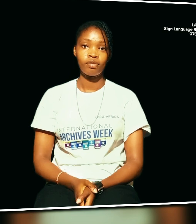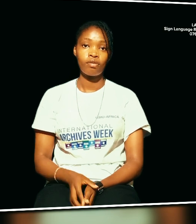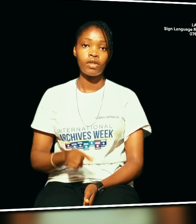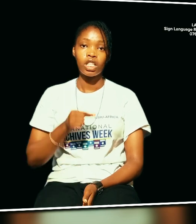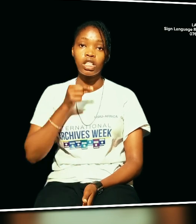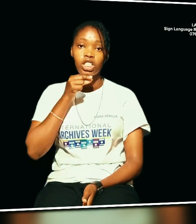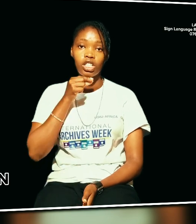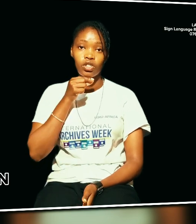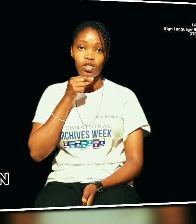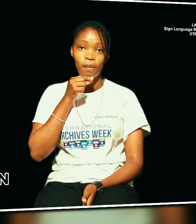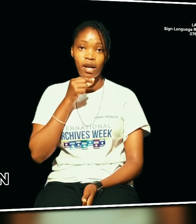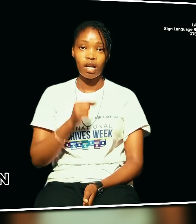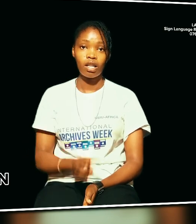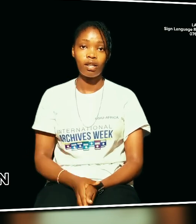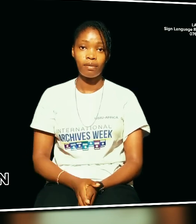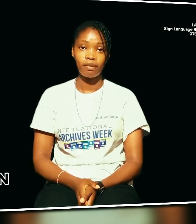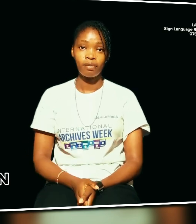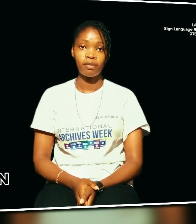gentleman,